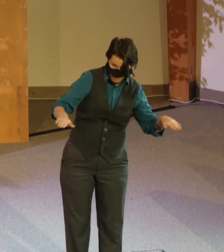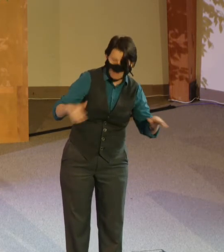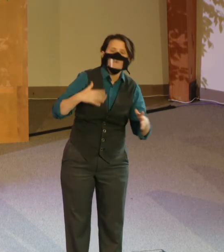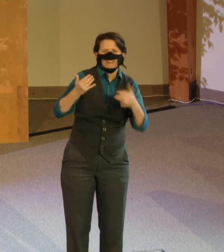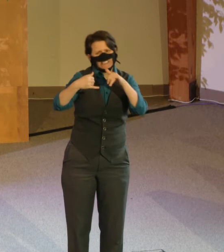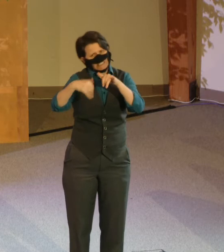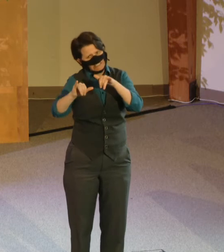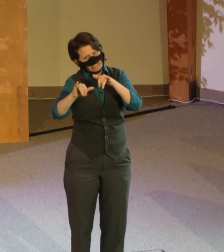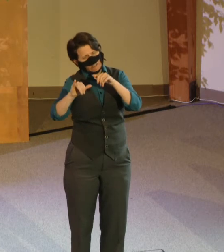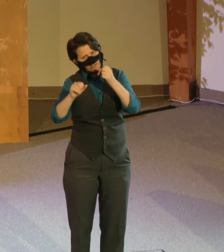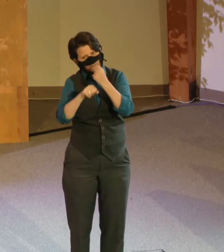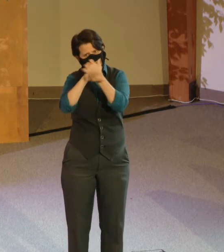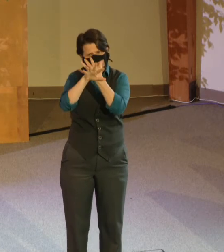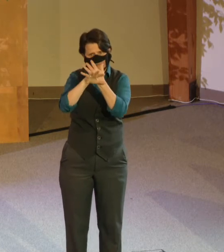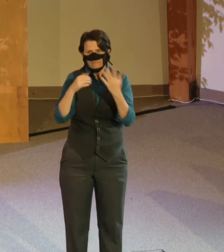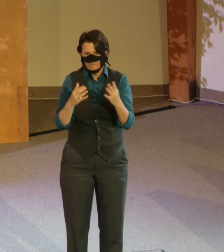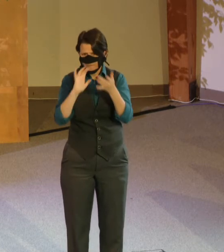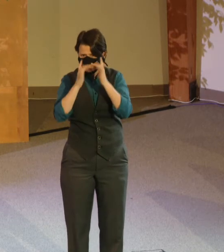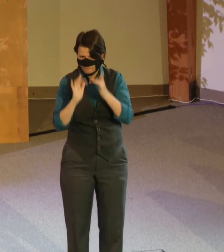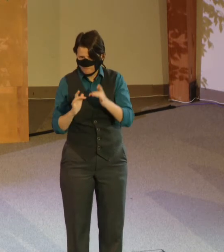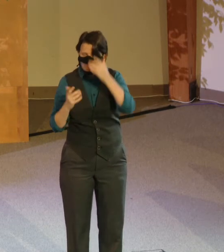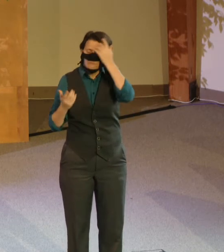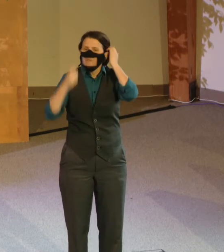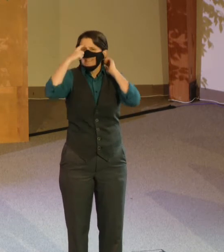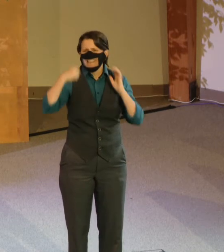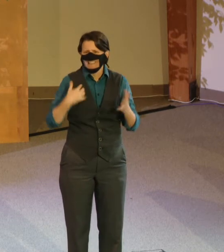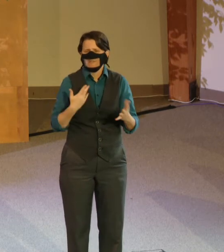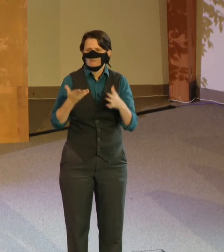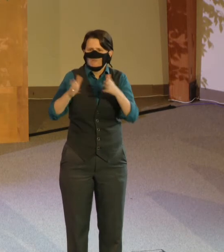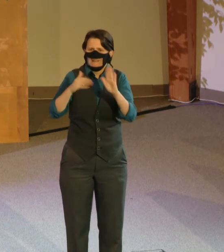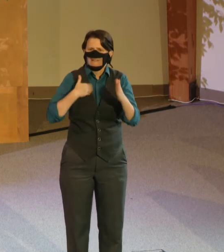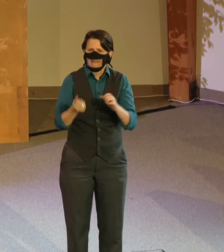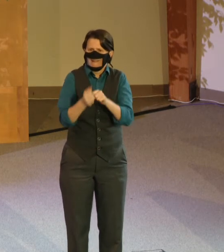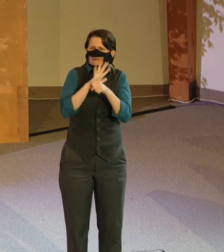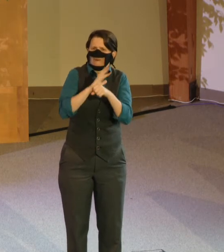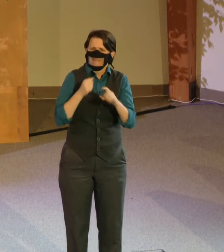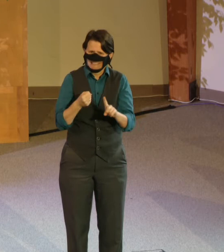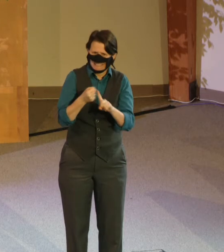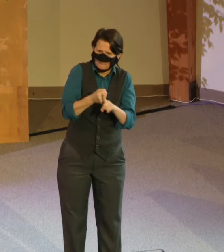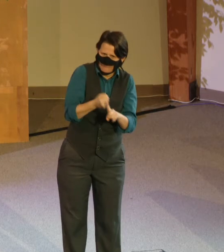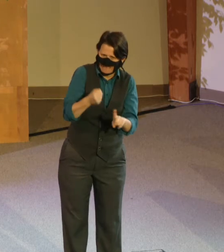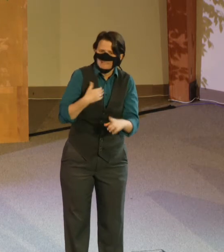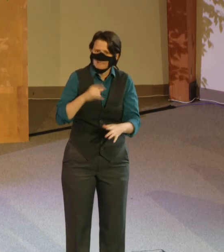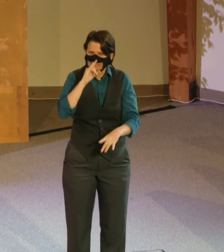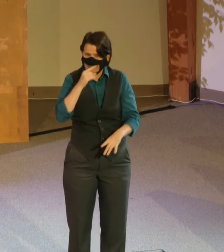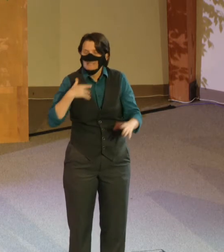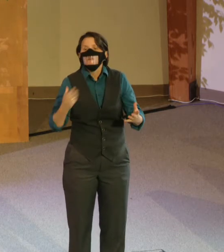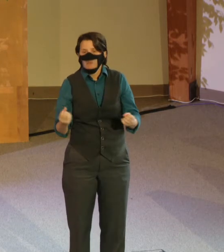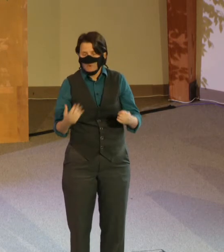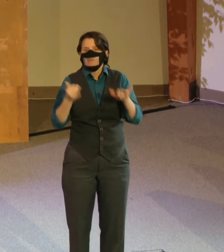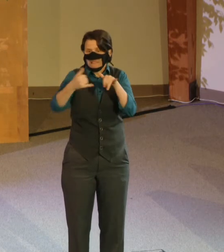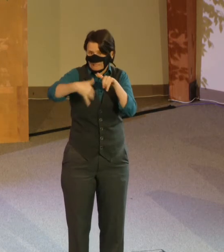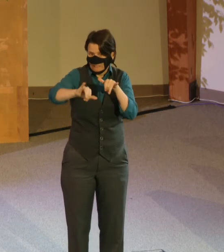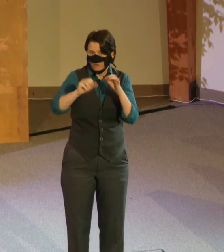the Delta virus and how rampant it is and how it's impacting kids. So right now they are still virtual. We'll keep that going for a couple